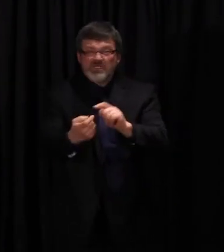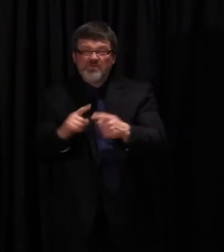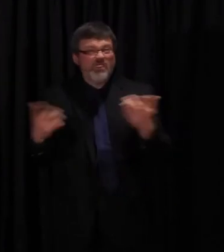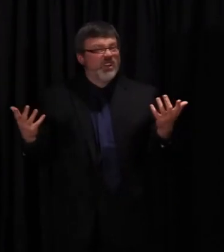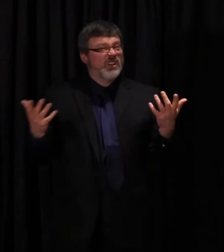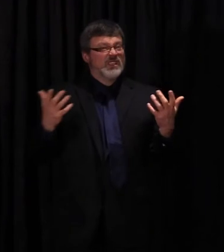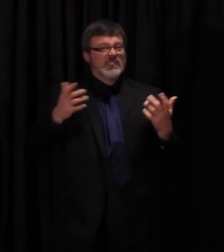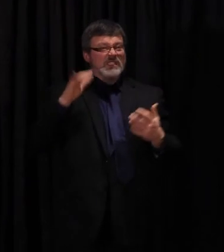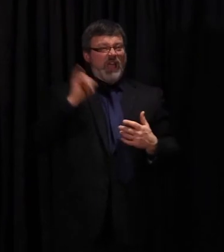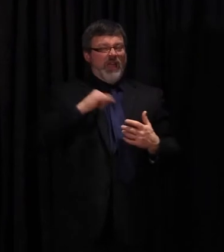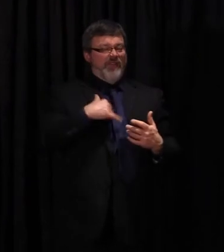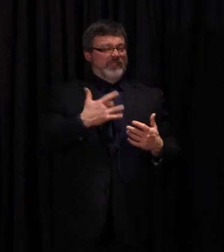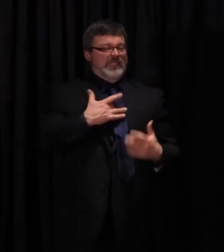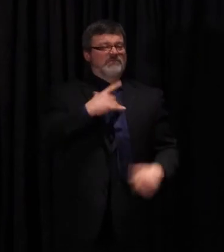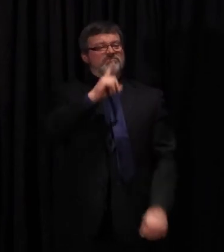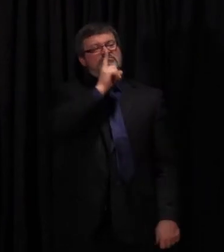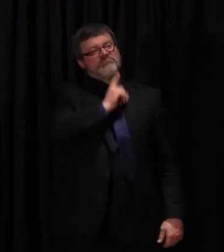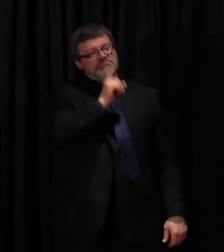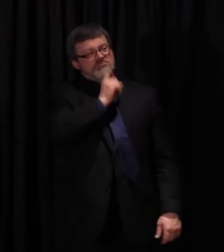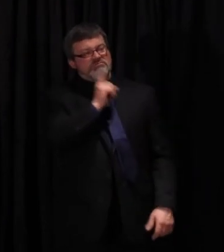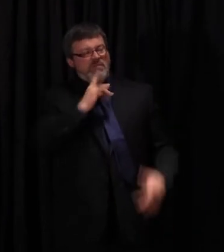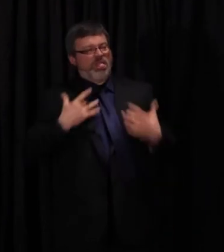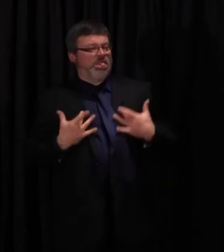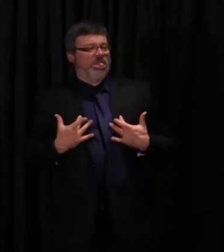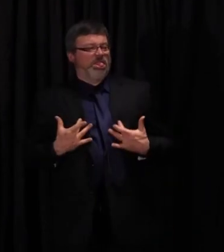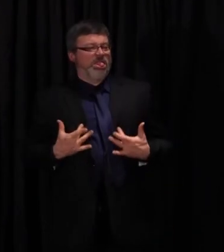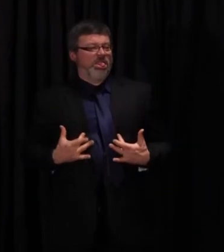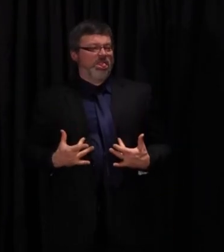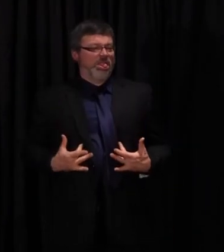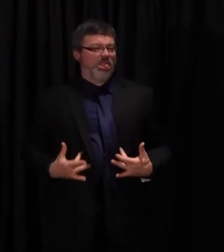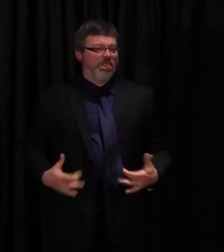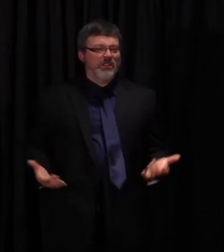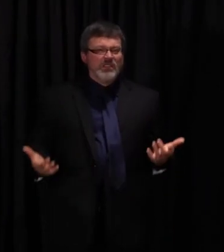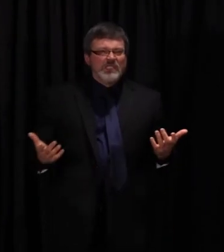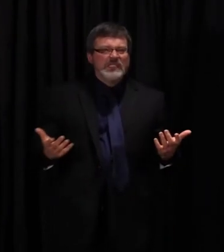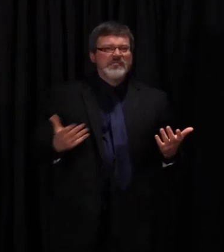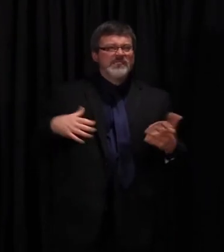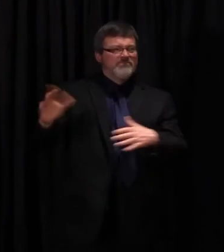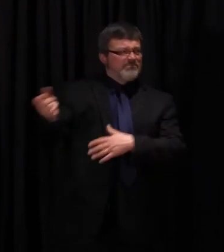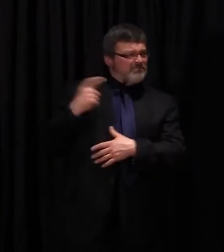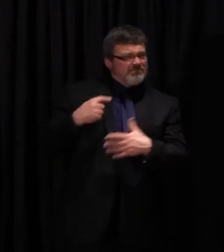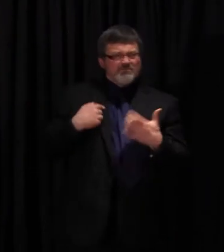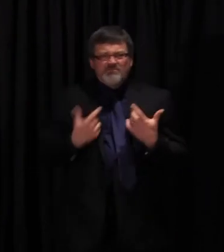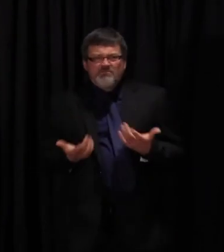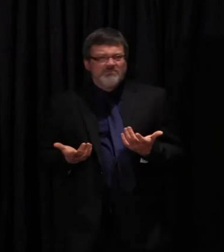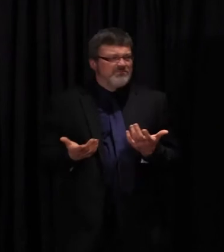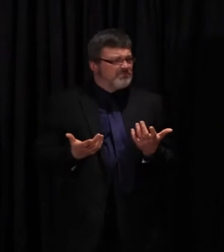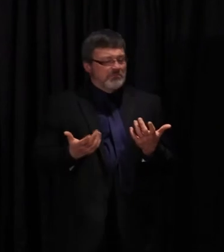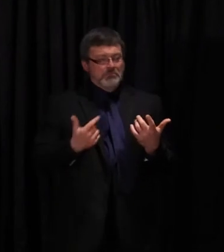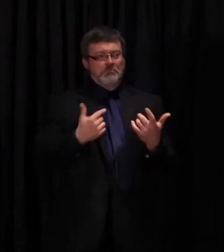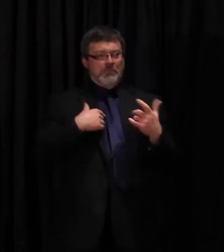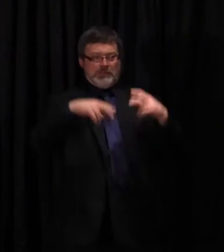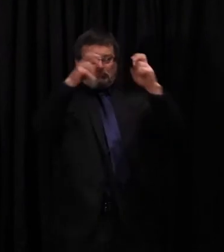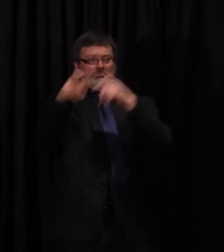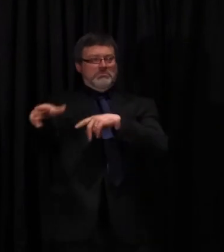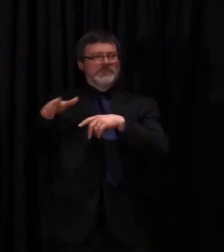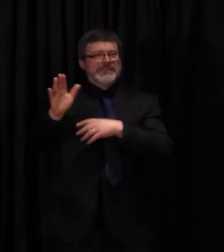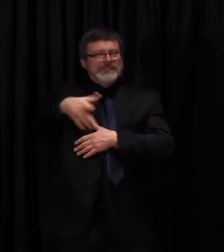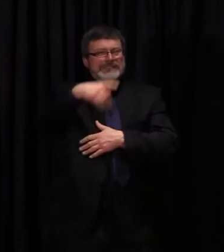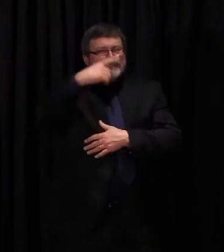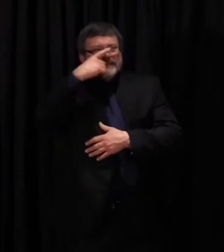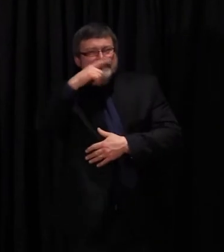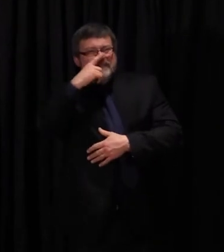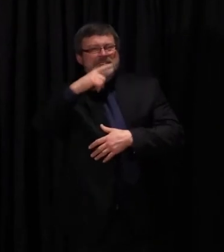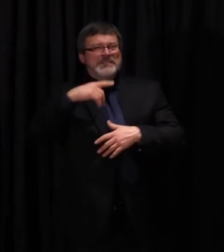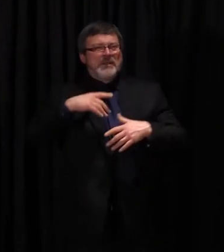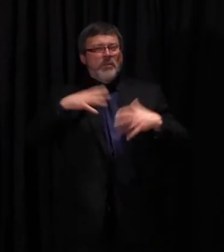down." And she asked me, and I quote, "To bring back some enjoyable activities so